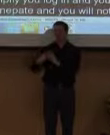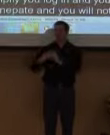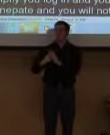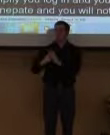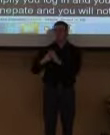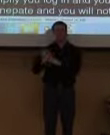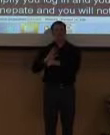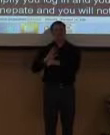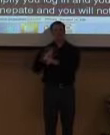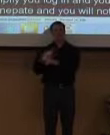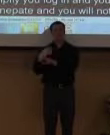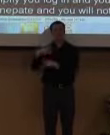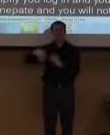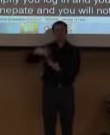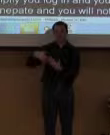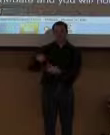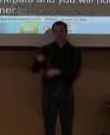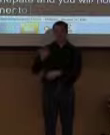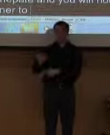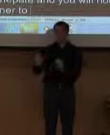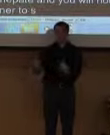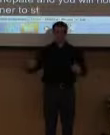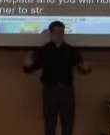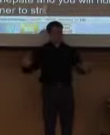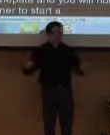Hangout. By clicking on that,